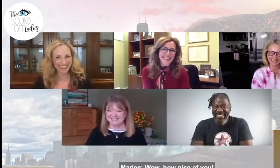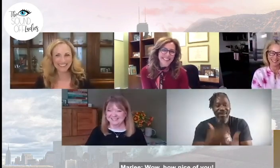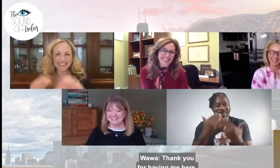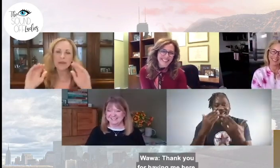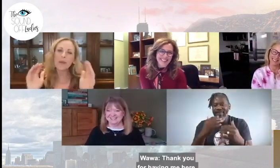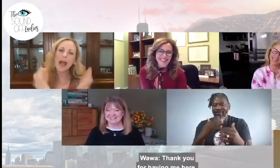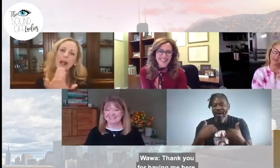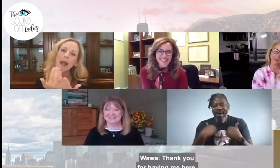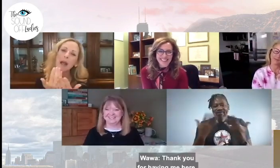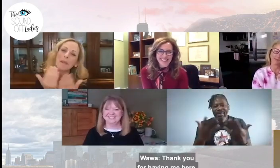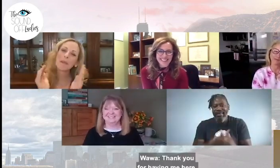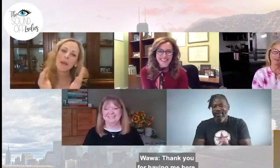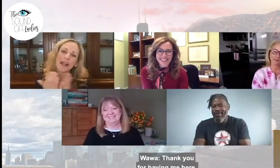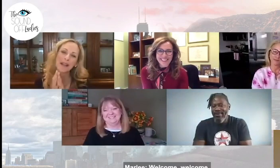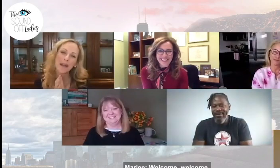Nice to meet you.